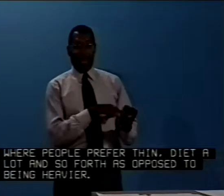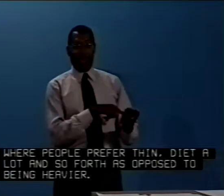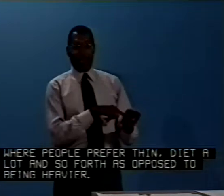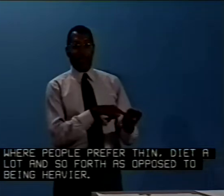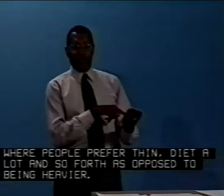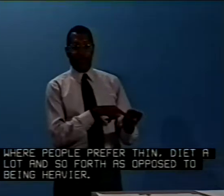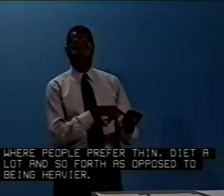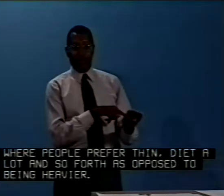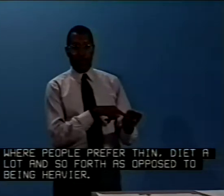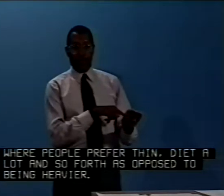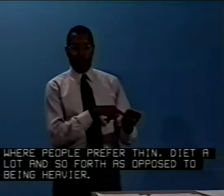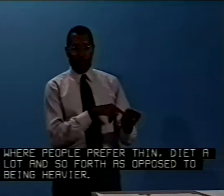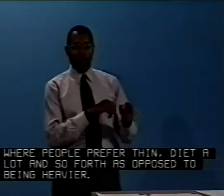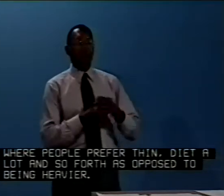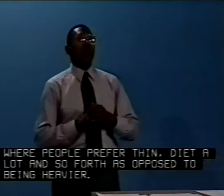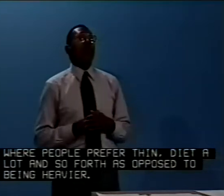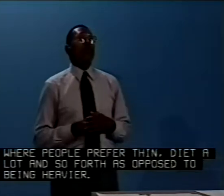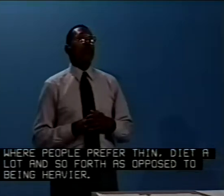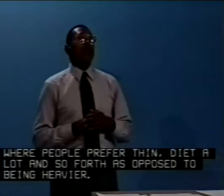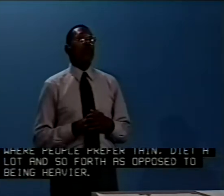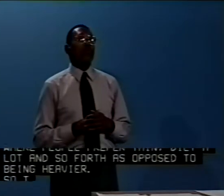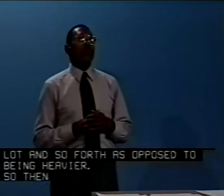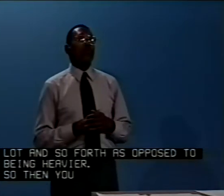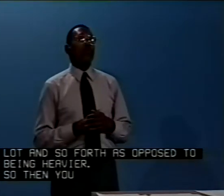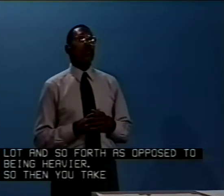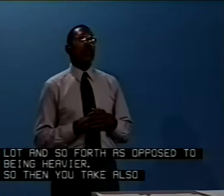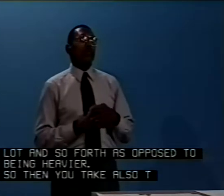So then you take also the word, for example, bad.